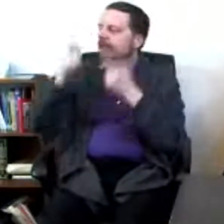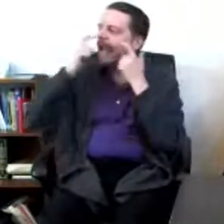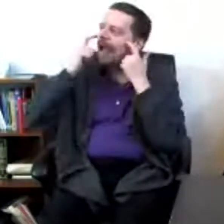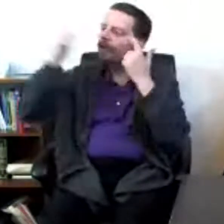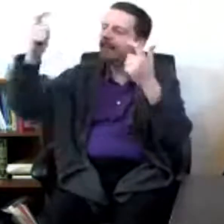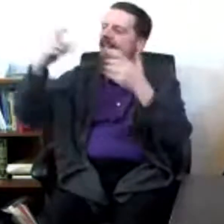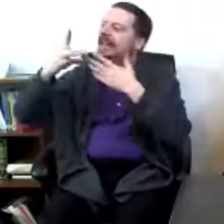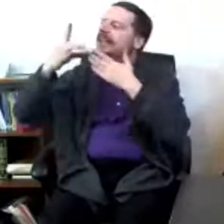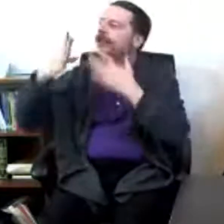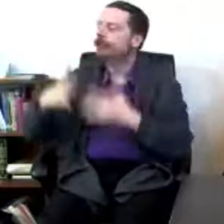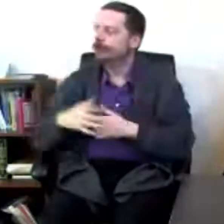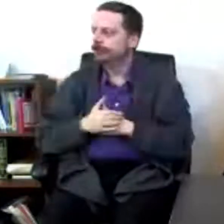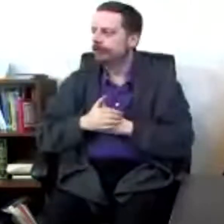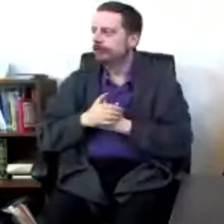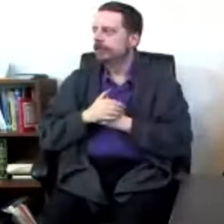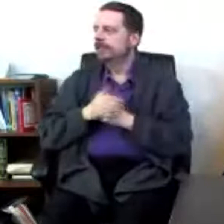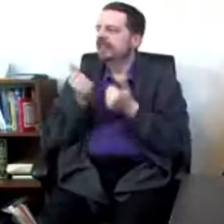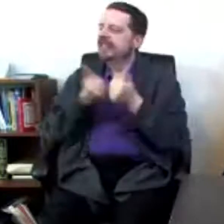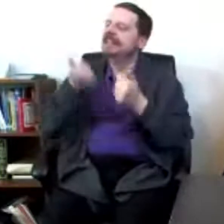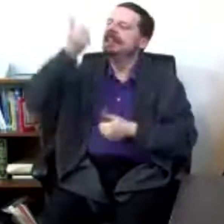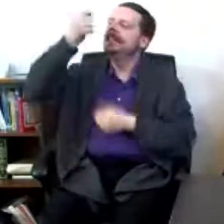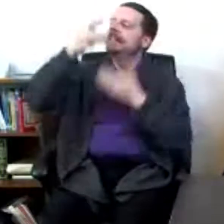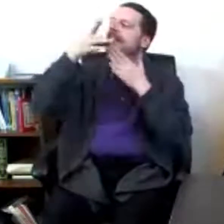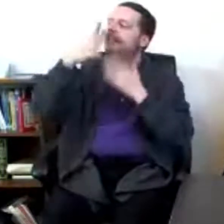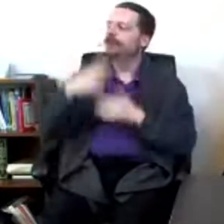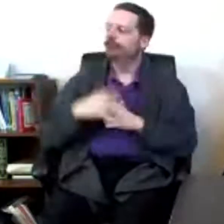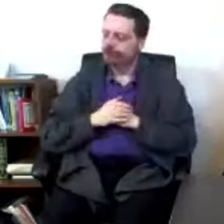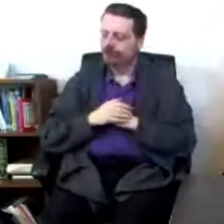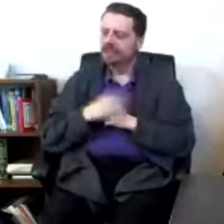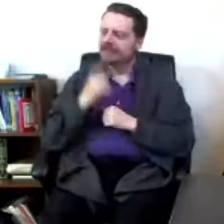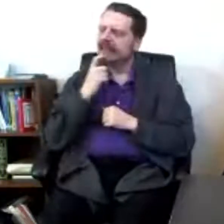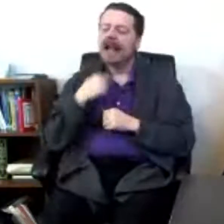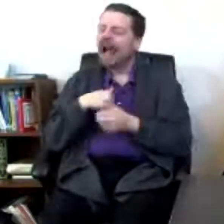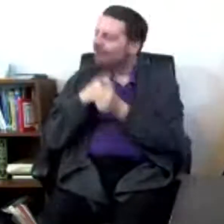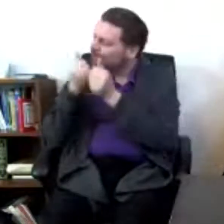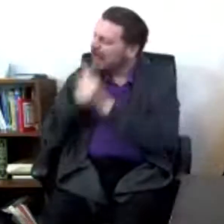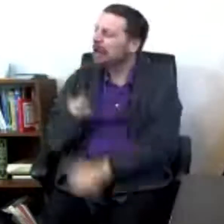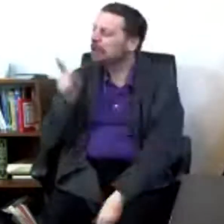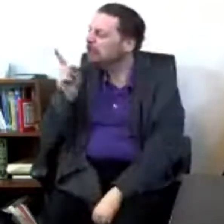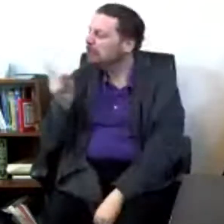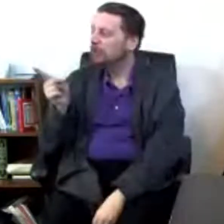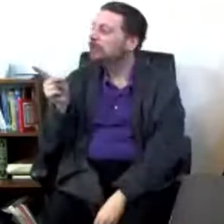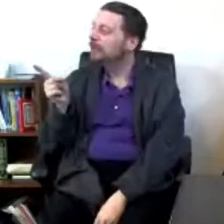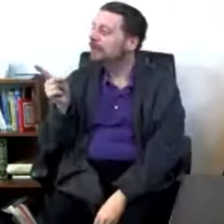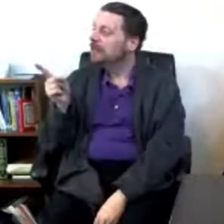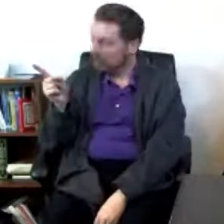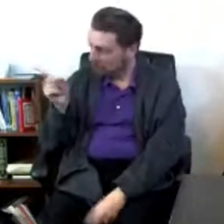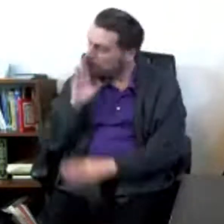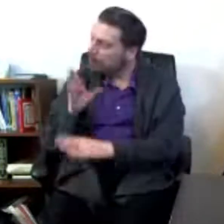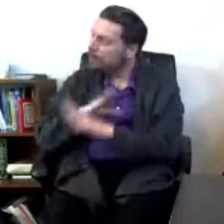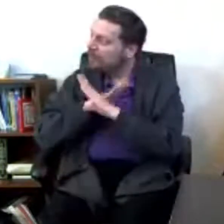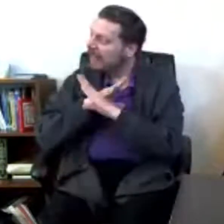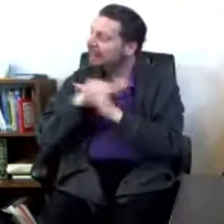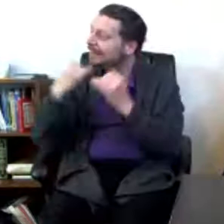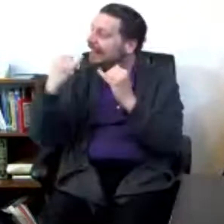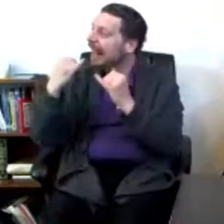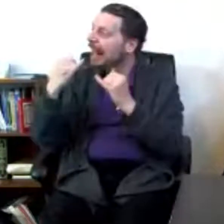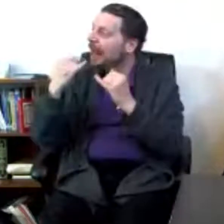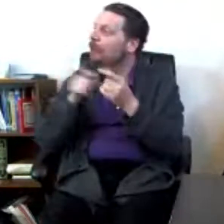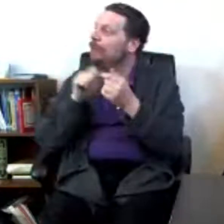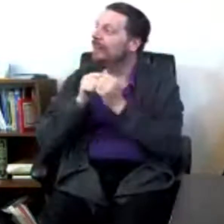elite leaders, and say, we were following you. Are you going to protect us